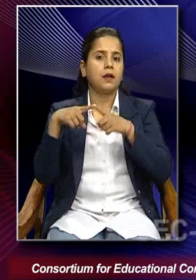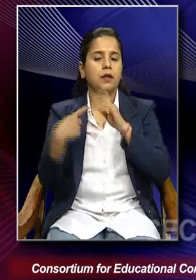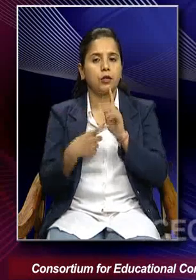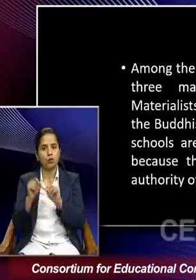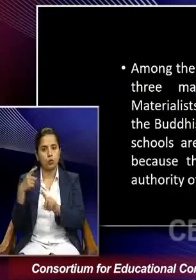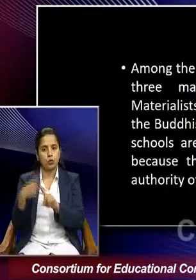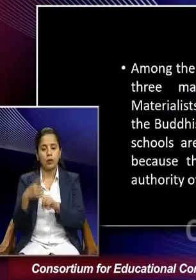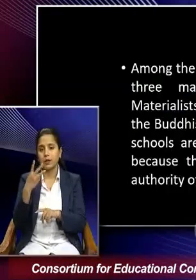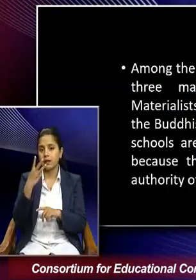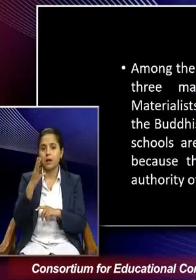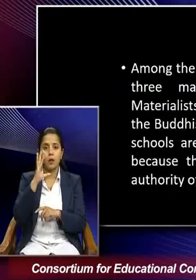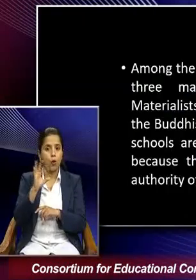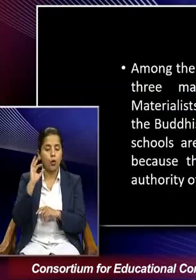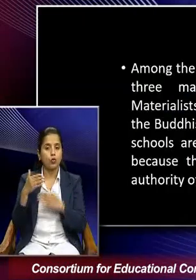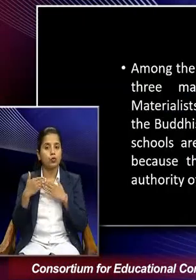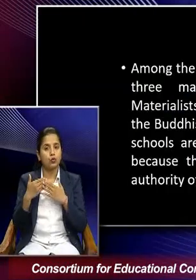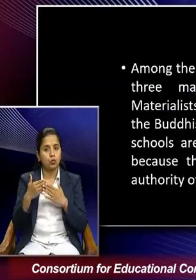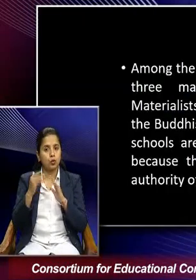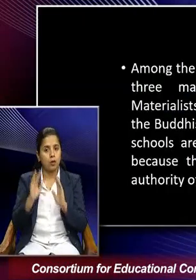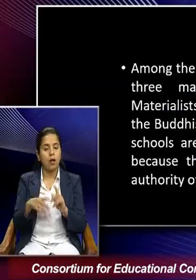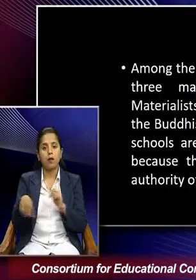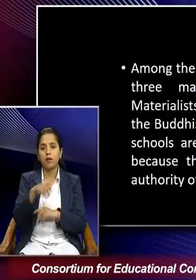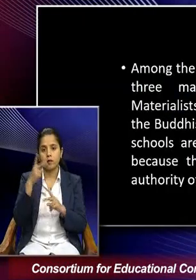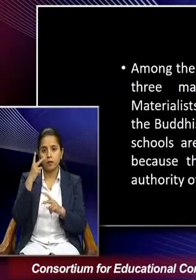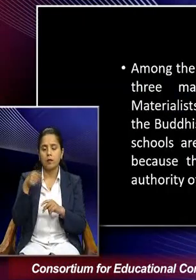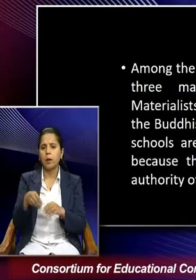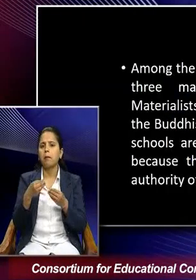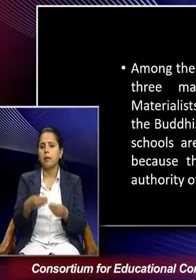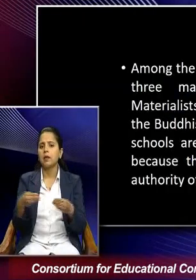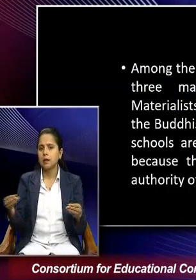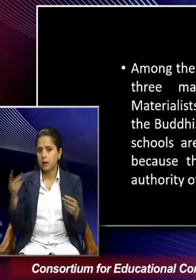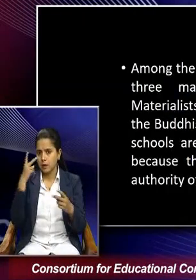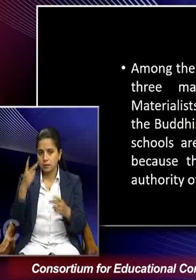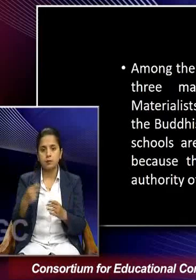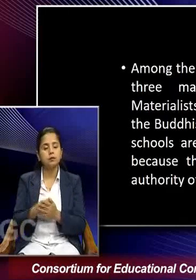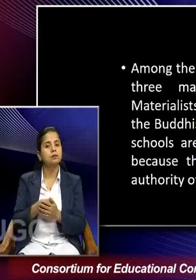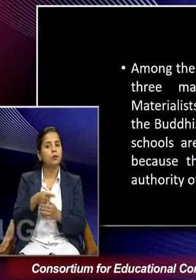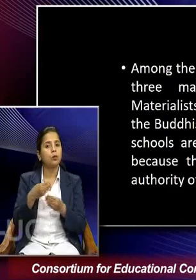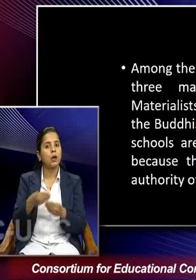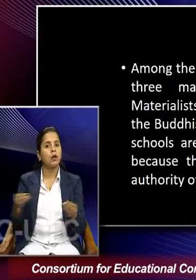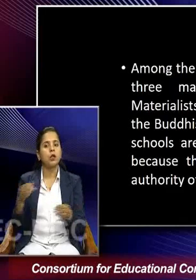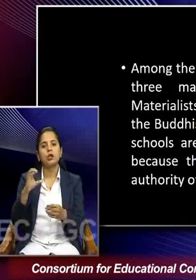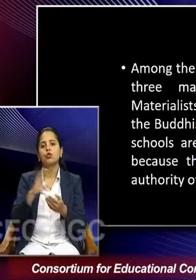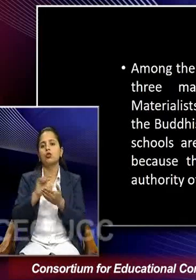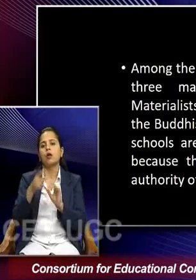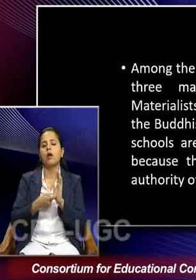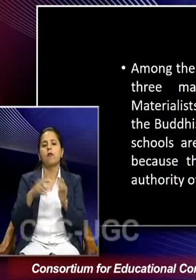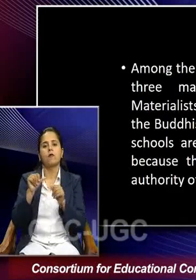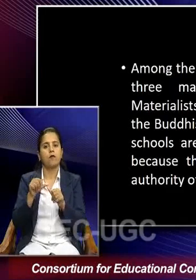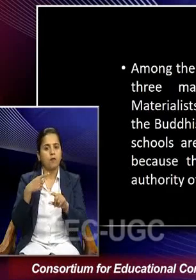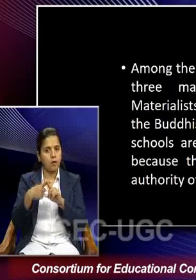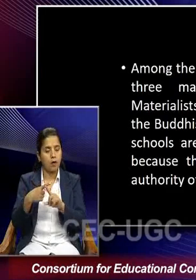are 3 main schools that are the materialists, such as Charvaks,